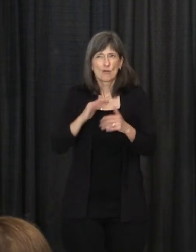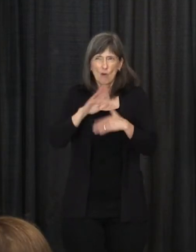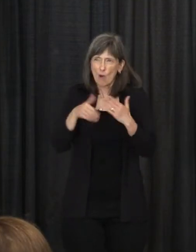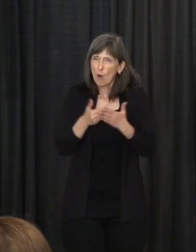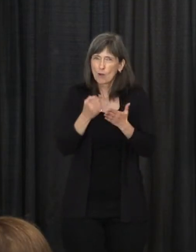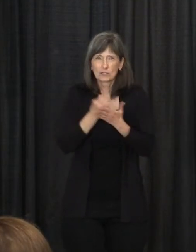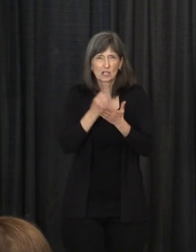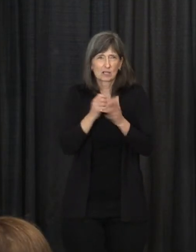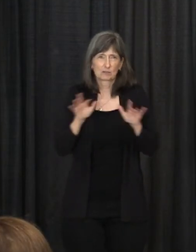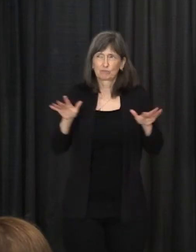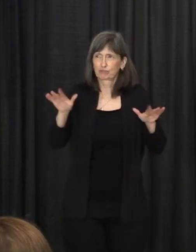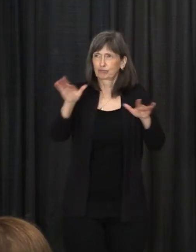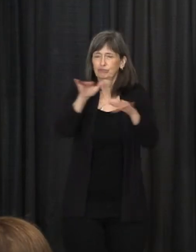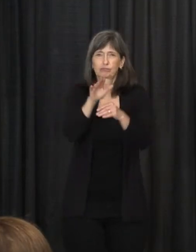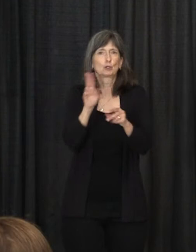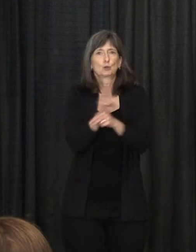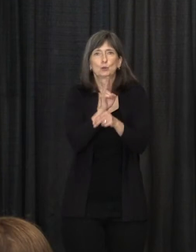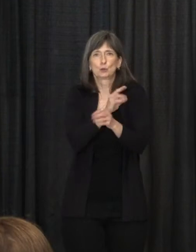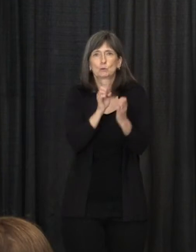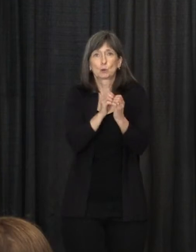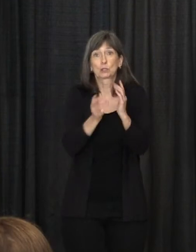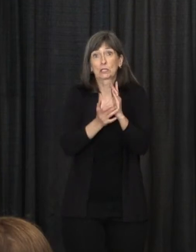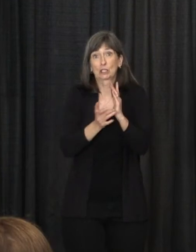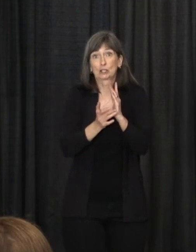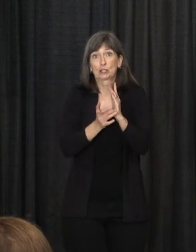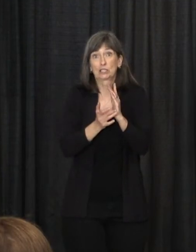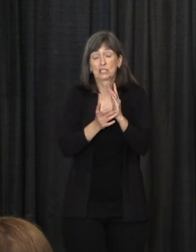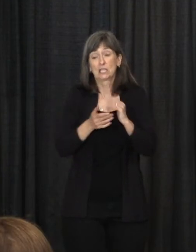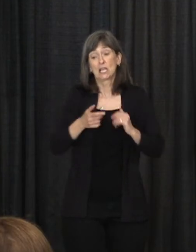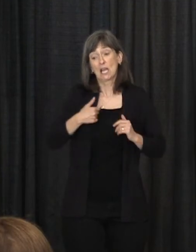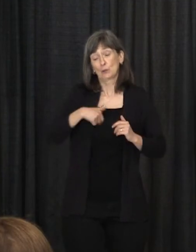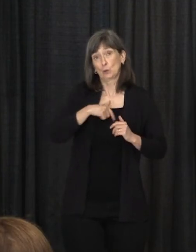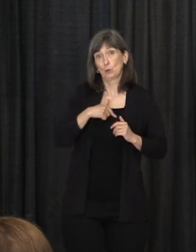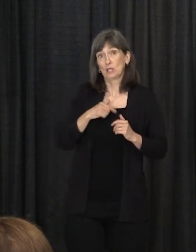economy. To put it simply, our competitiveness across